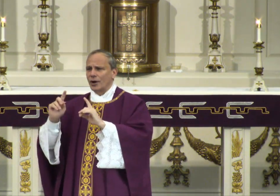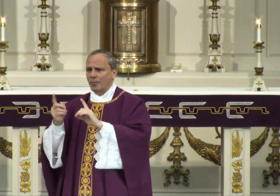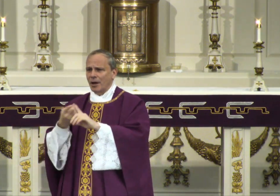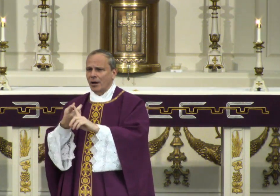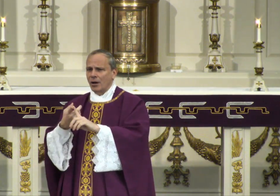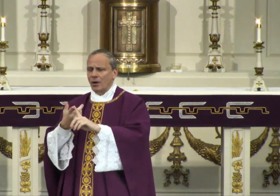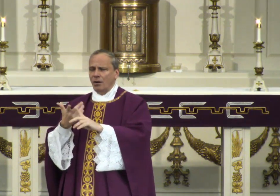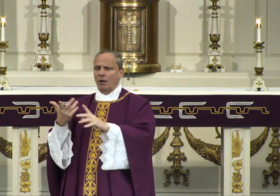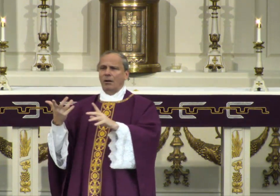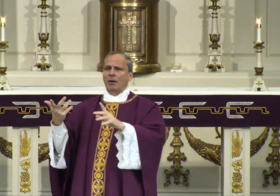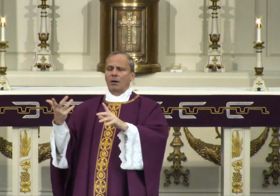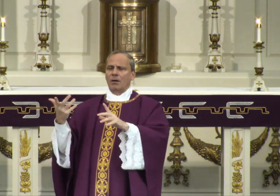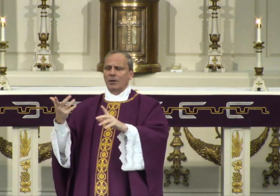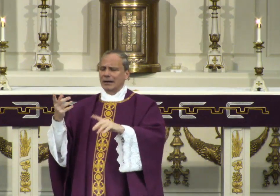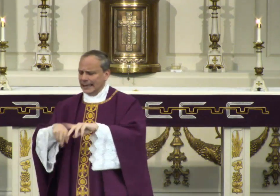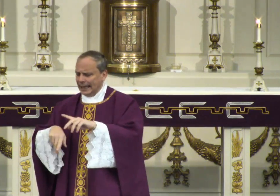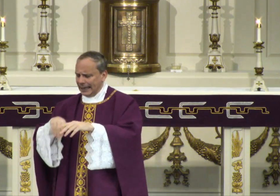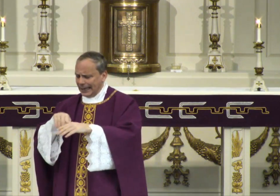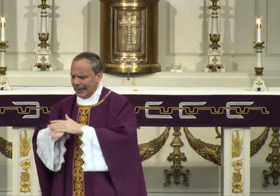story.